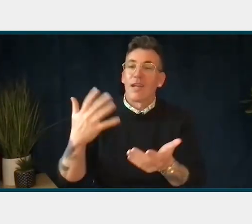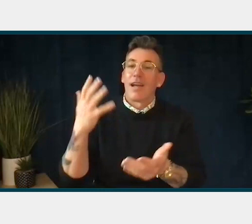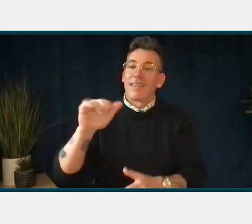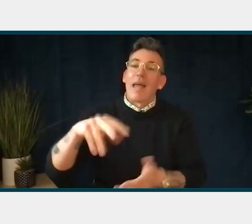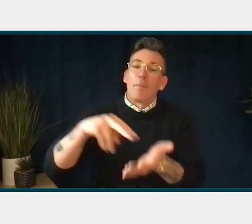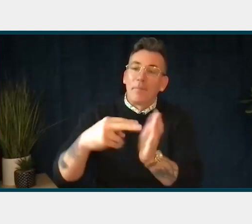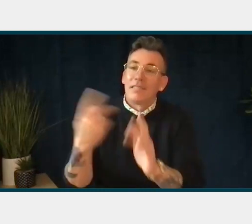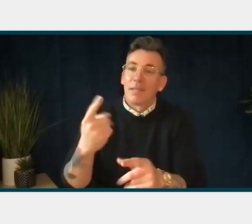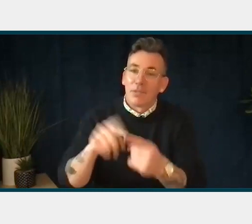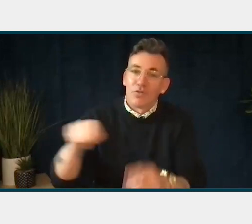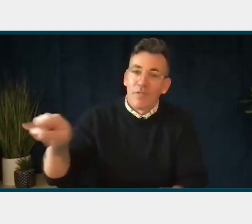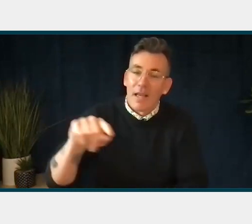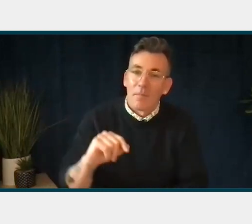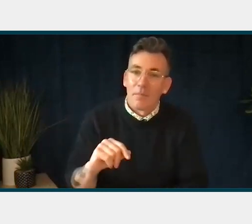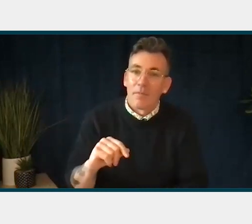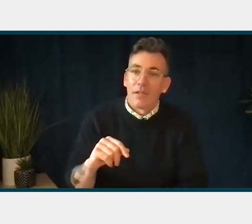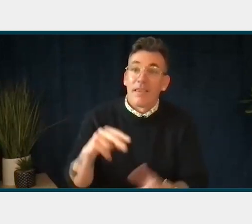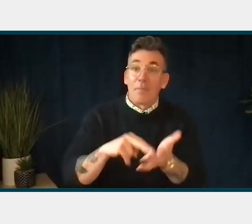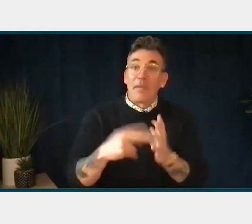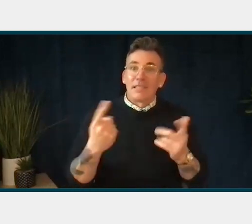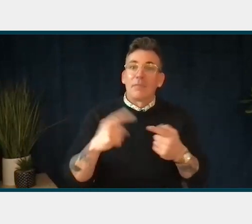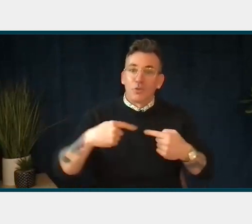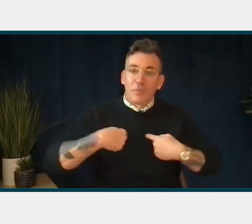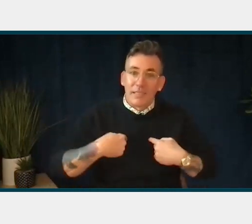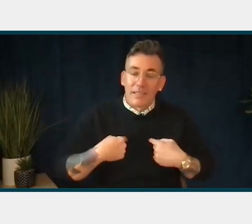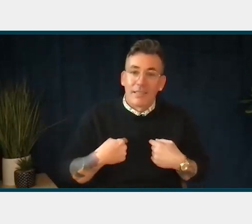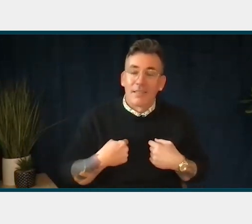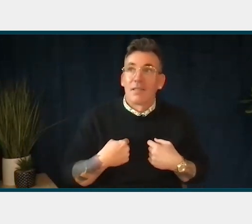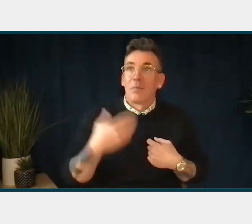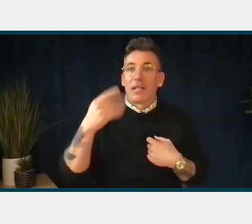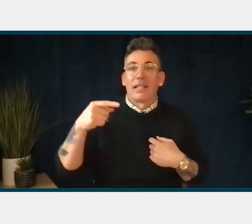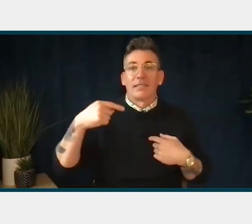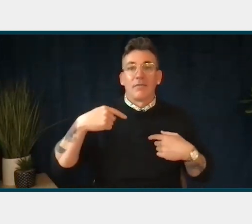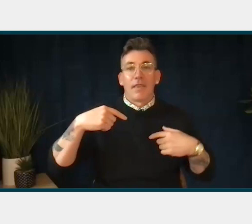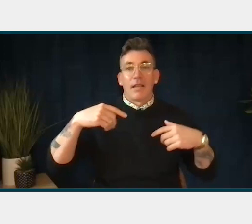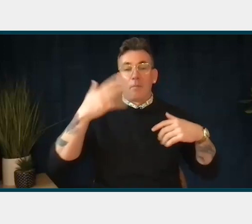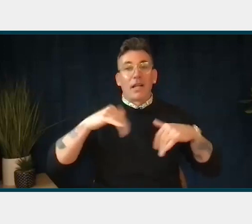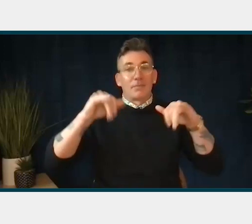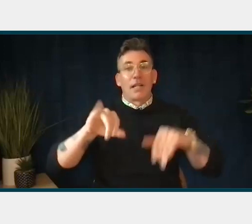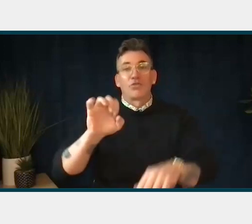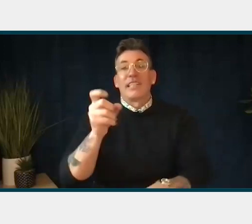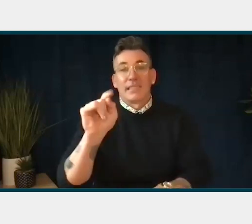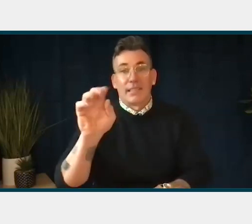adults, they're in graduate school, and they're working at Mozzeria. And that means something to them. And that means something to me.